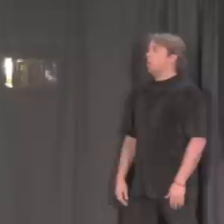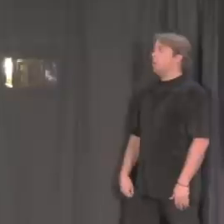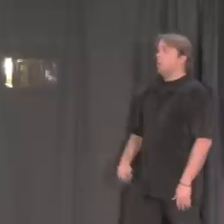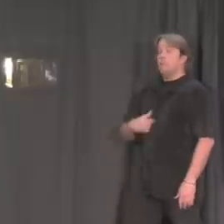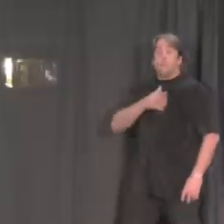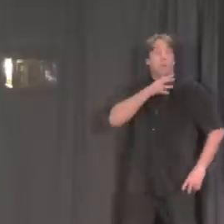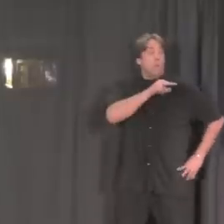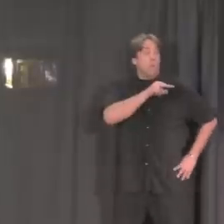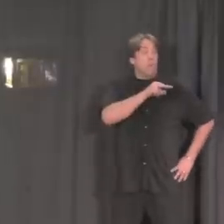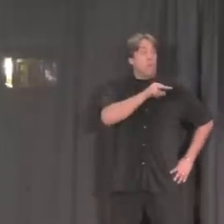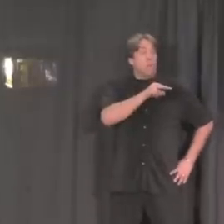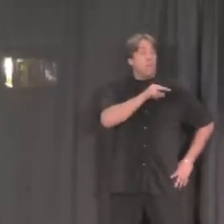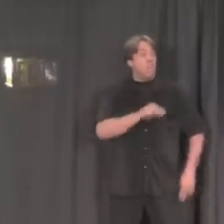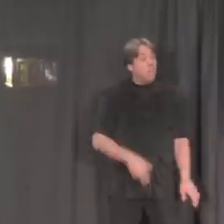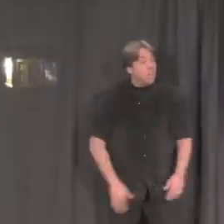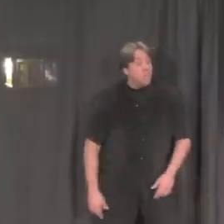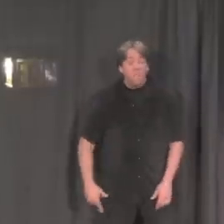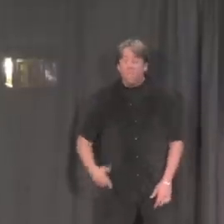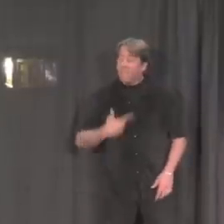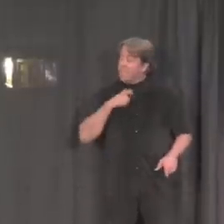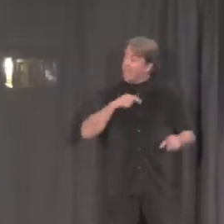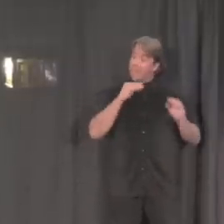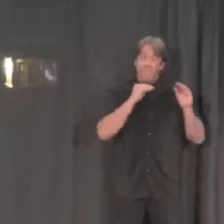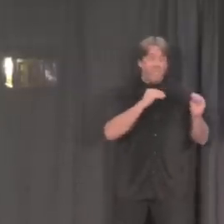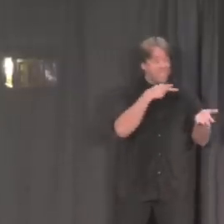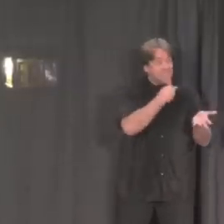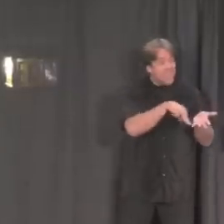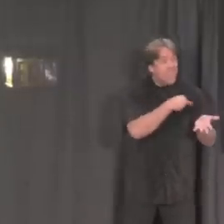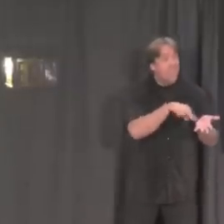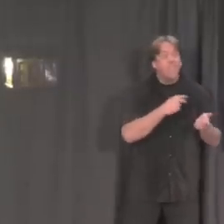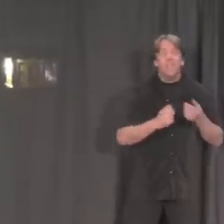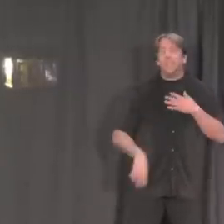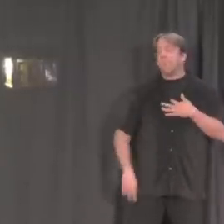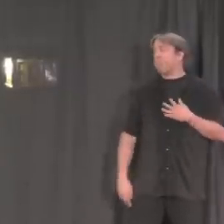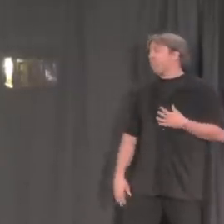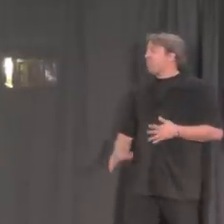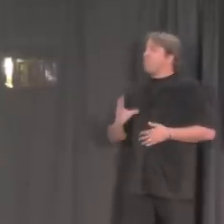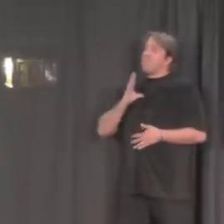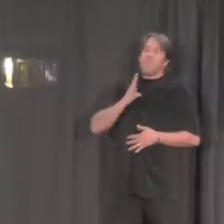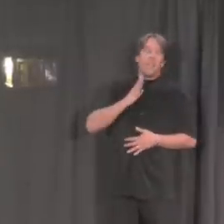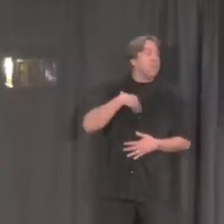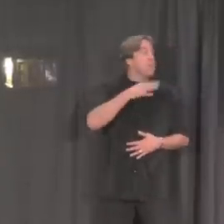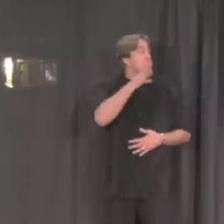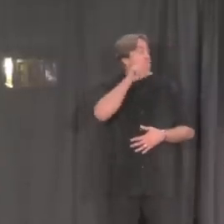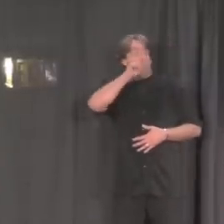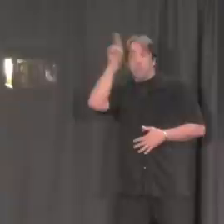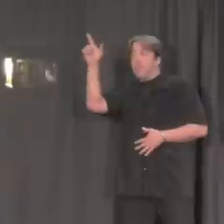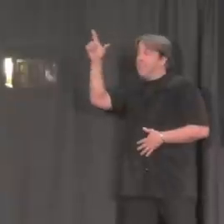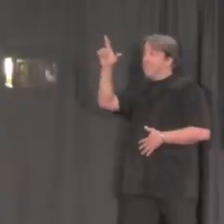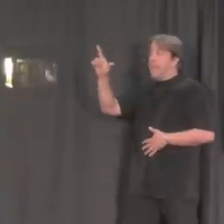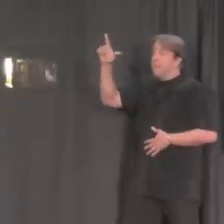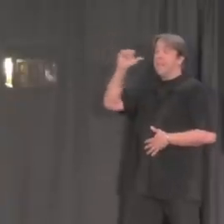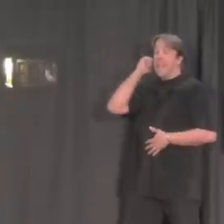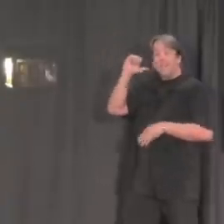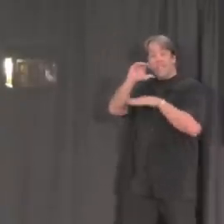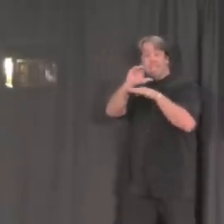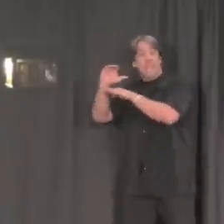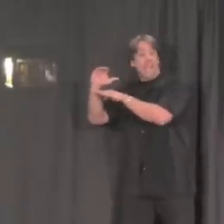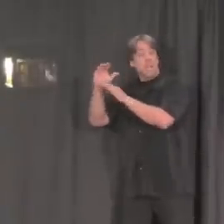Friday. My mother went, oh my gosh, I have to learn how to dance to teach my son. So my mother went to the